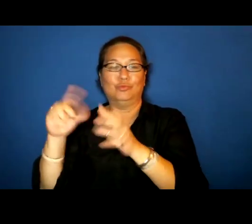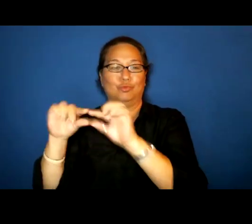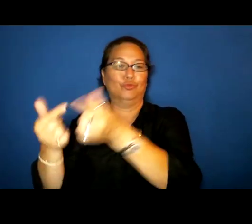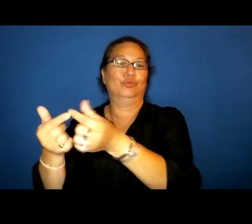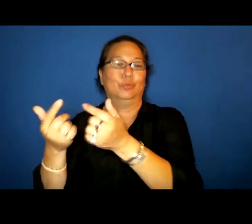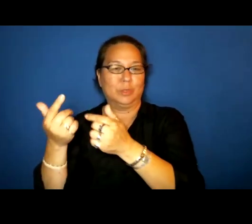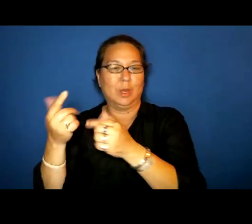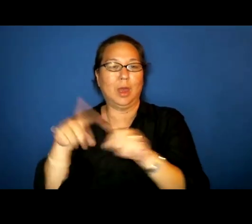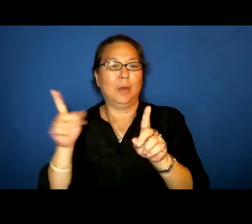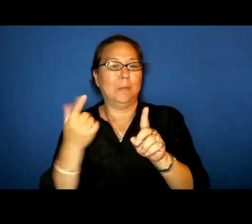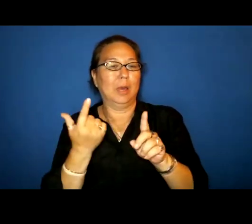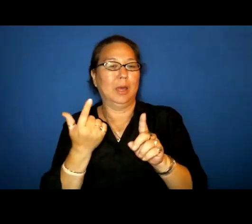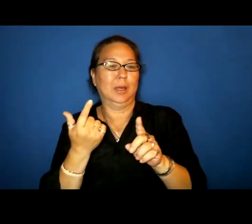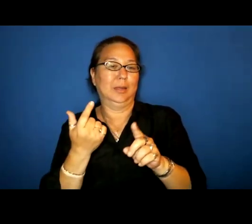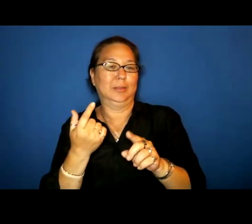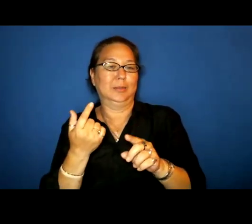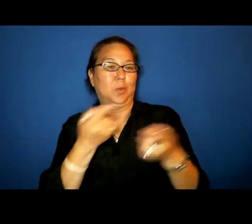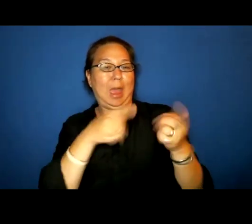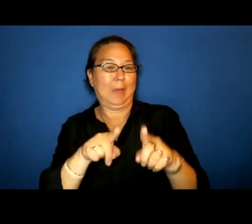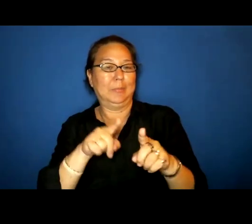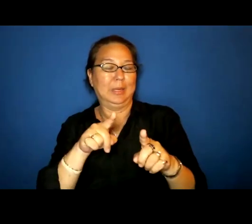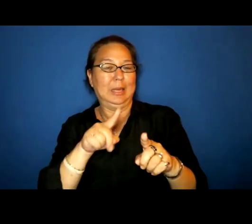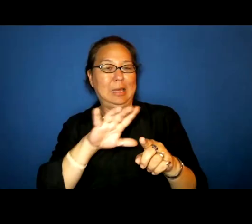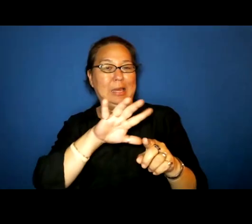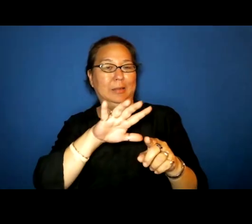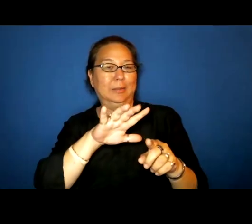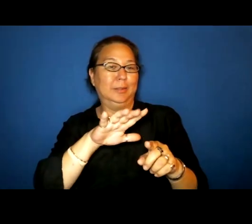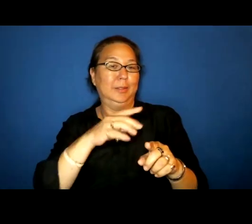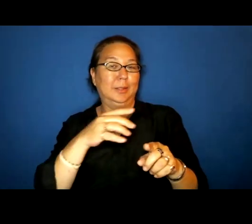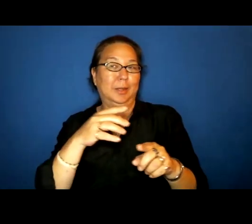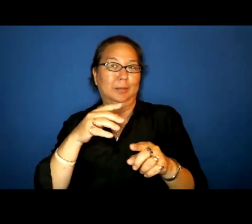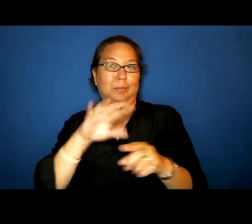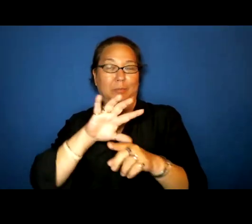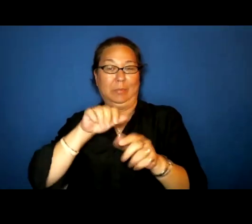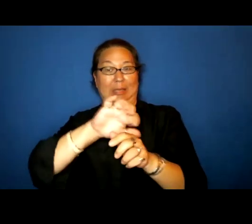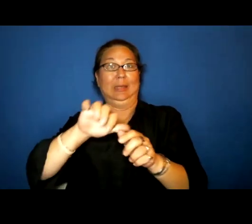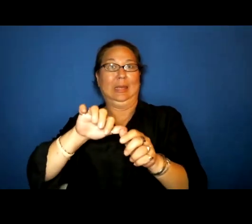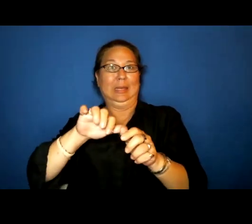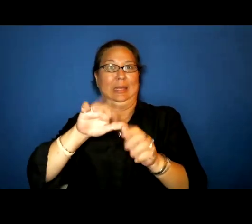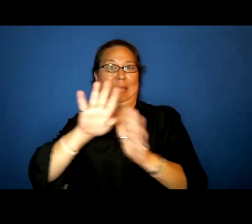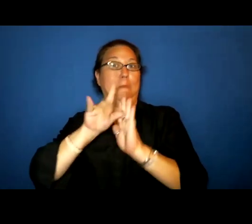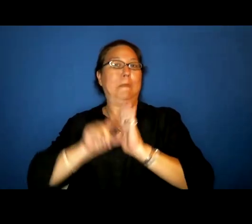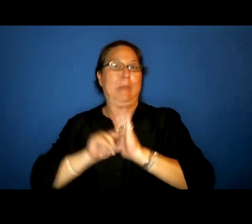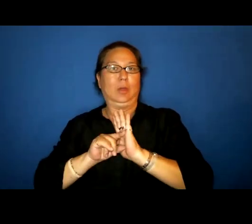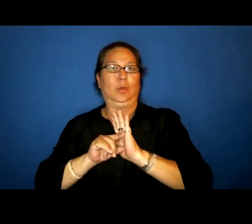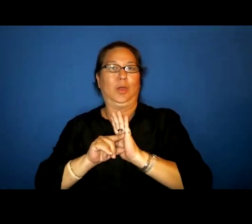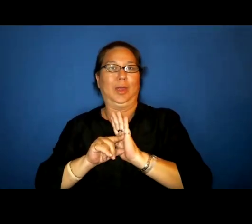scenes as one student receives an invitation and another student no longer receives an invitation. I don't know if that made sense, but.